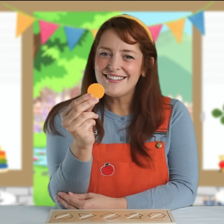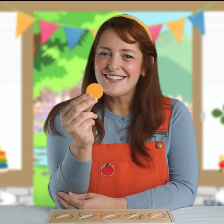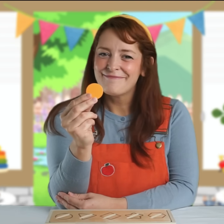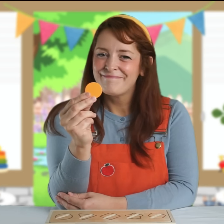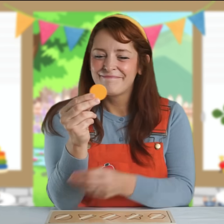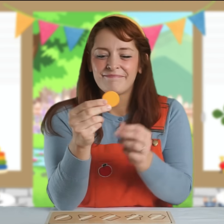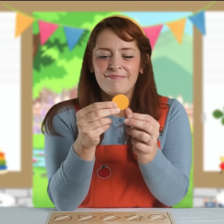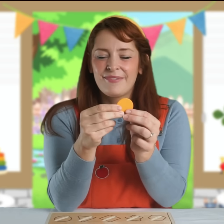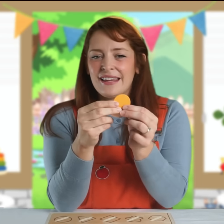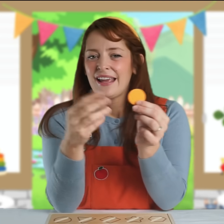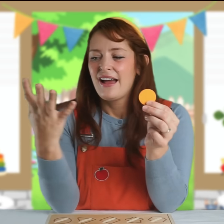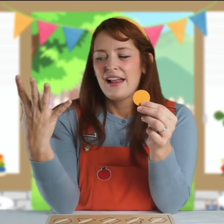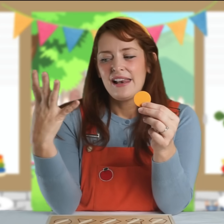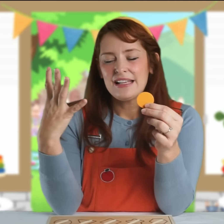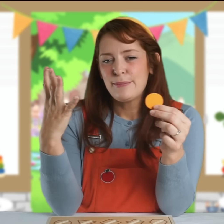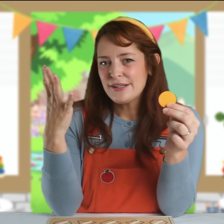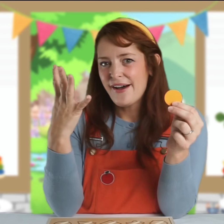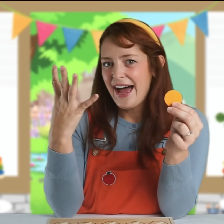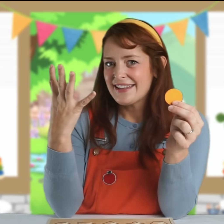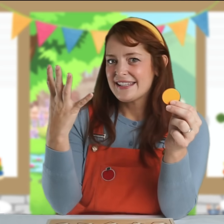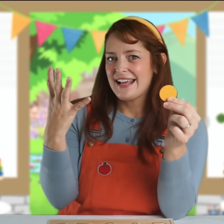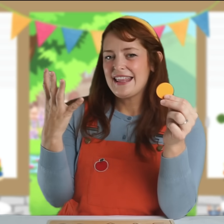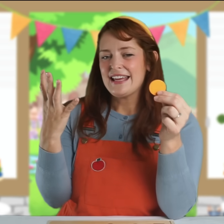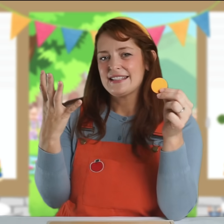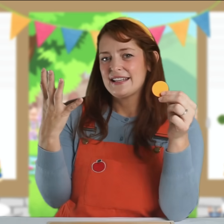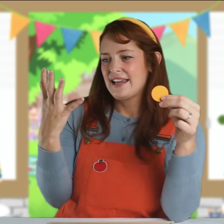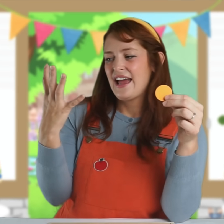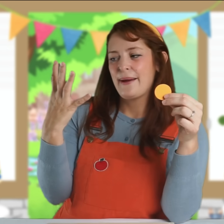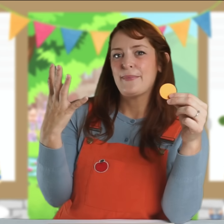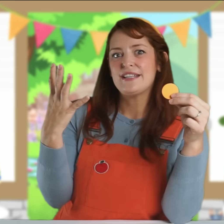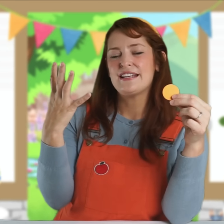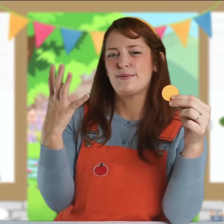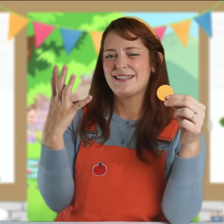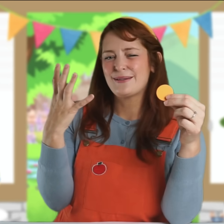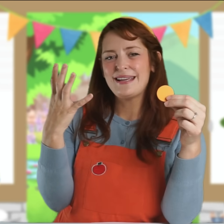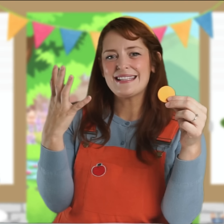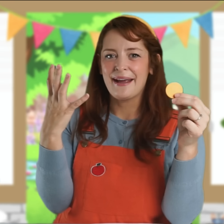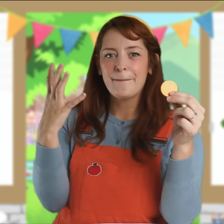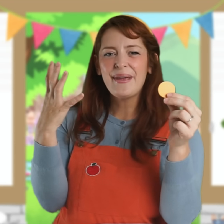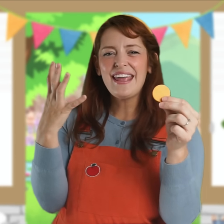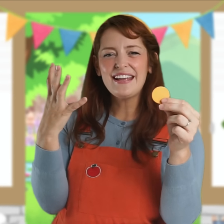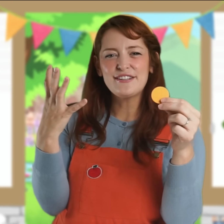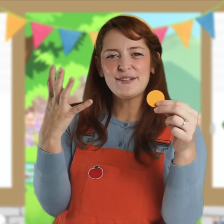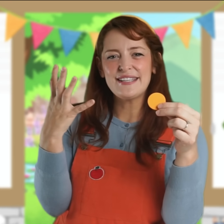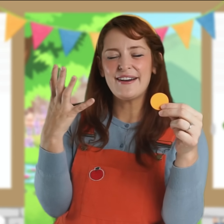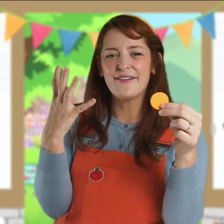orange? Let's put our hands like this and pretend we're squeezing a big juicy